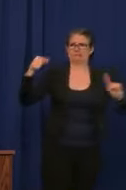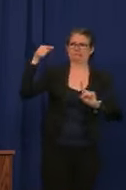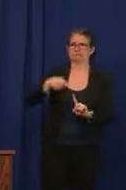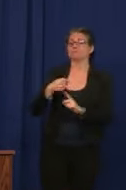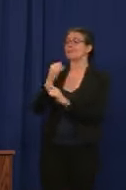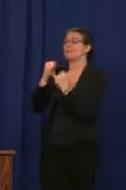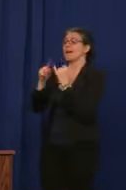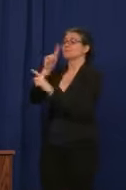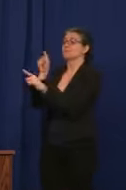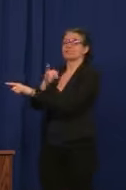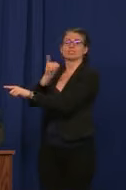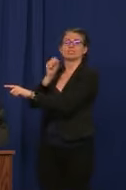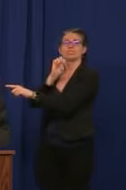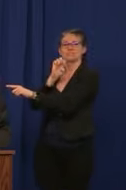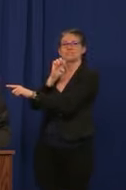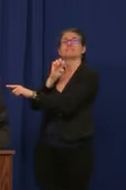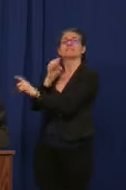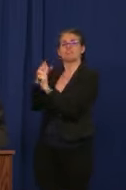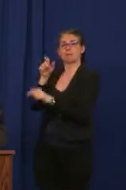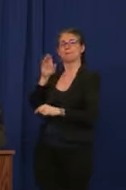Shah.